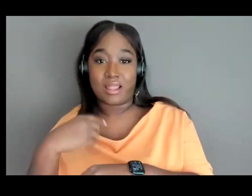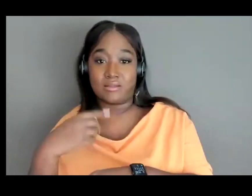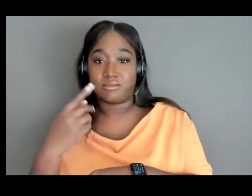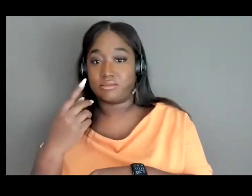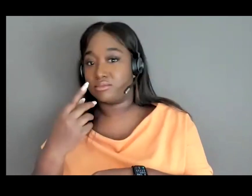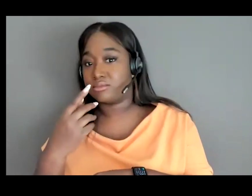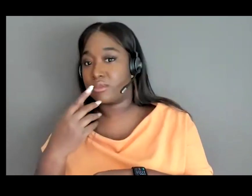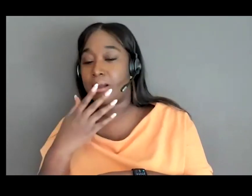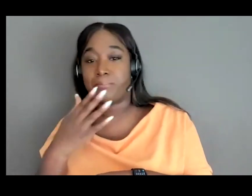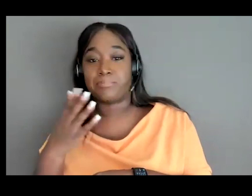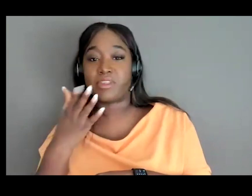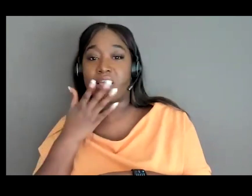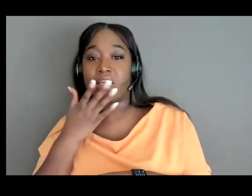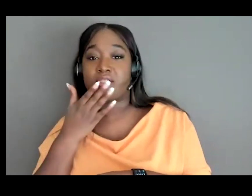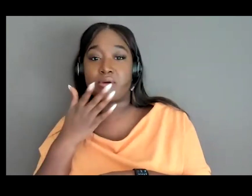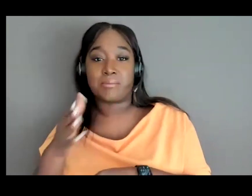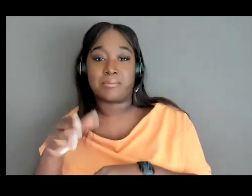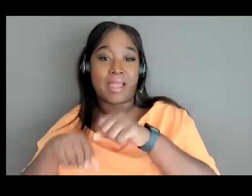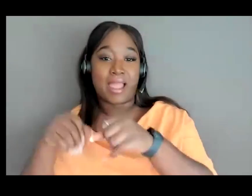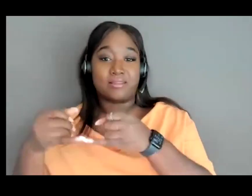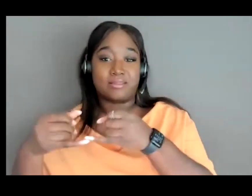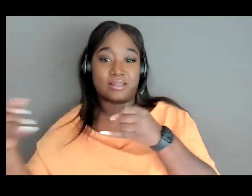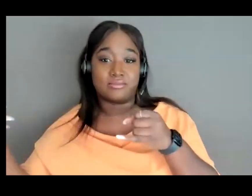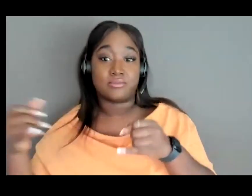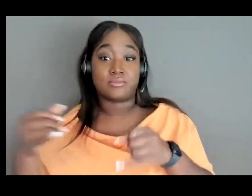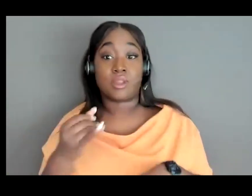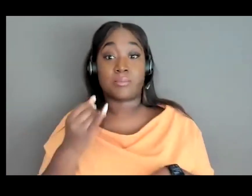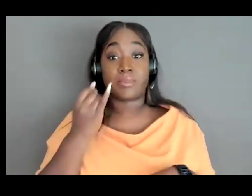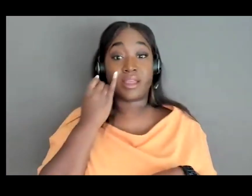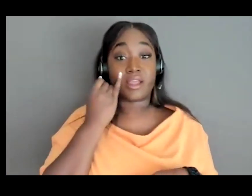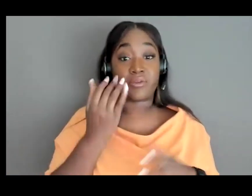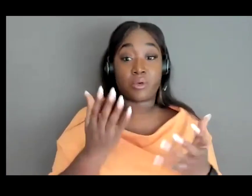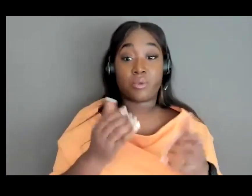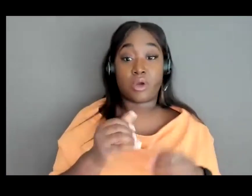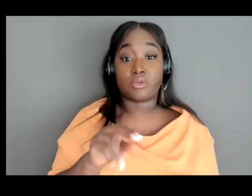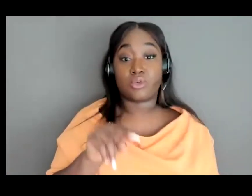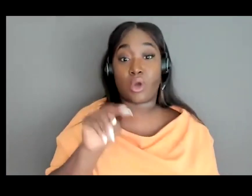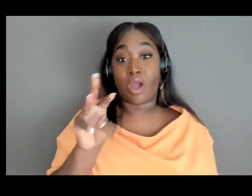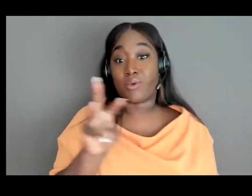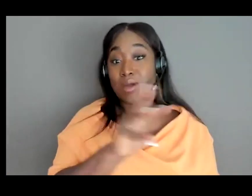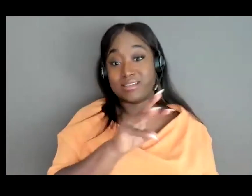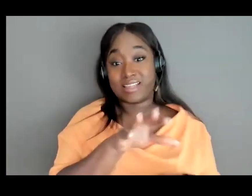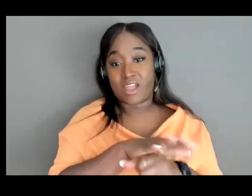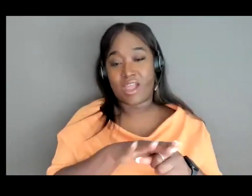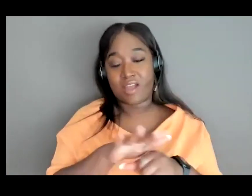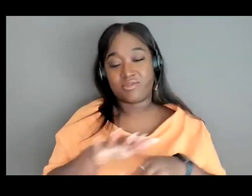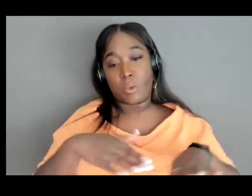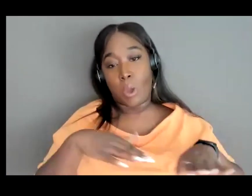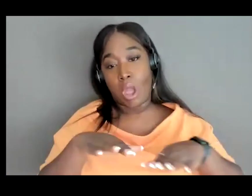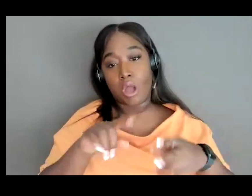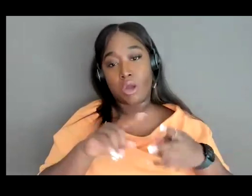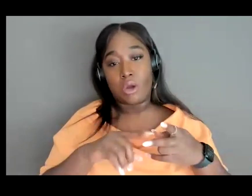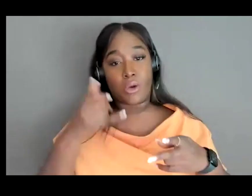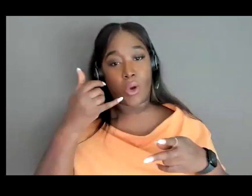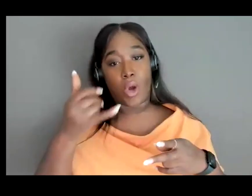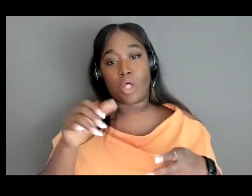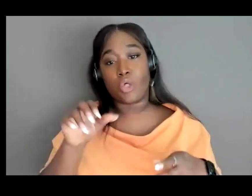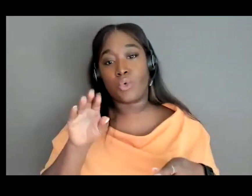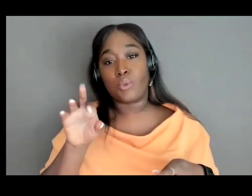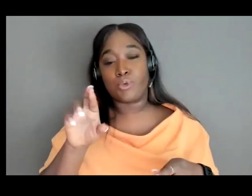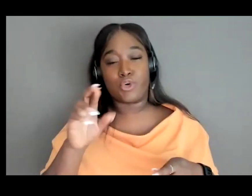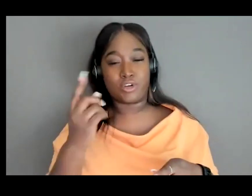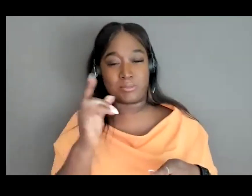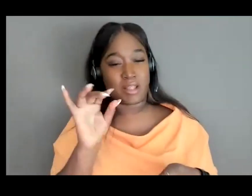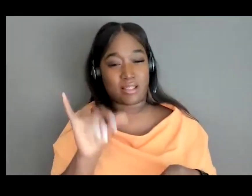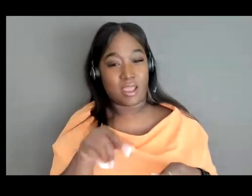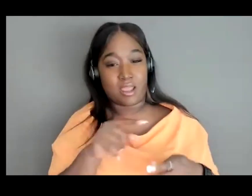lane down. But if I'm trying to get maybe over toward the northwest area, I'll have to walk or call an Uber, or